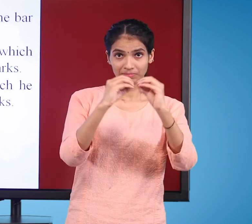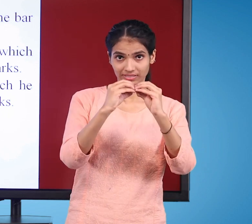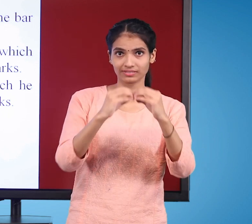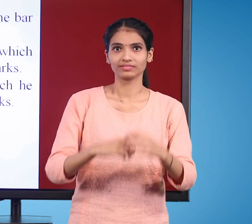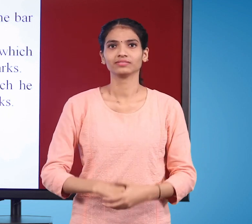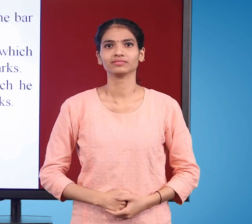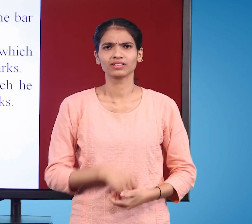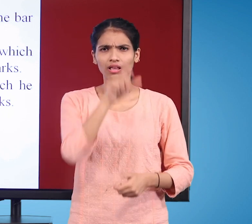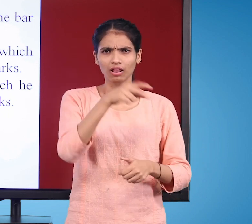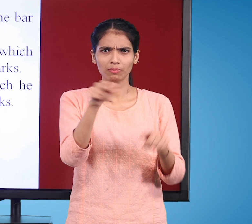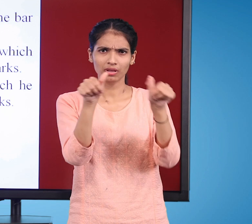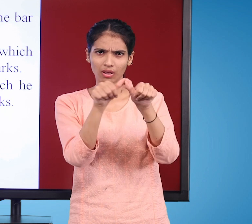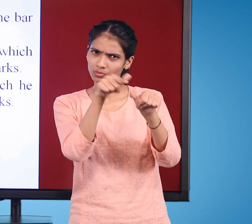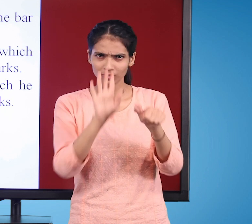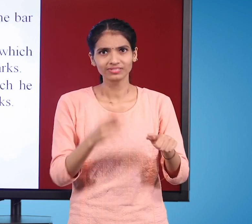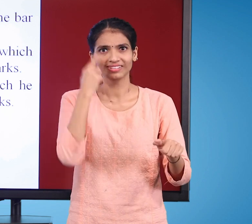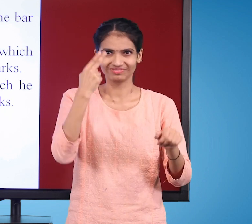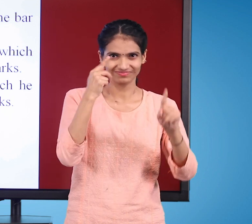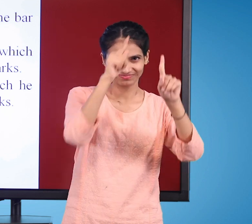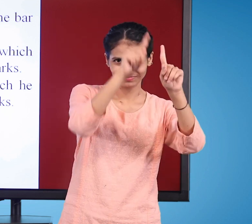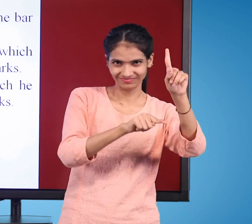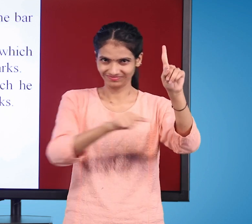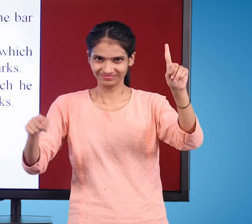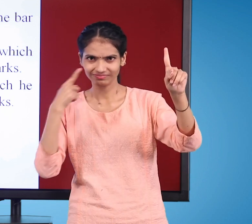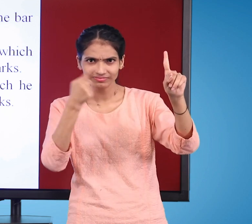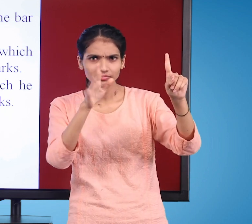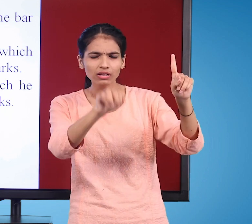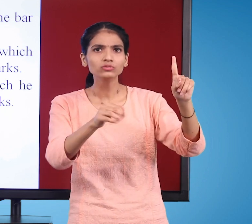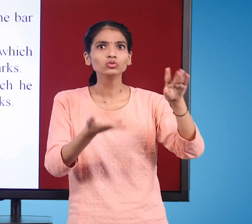B. Name the subject in which Aziz scored maximum marks.